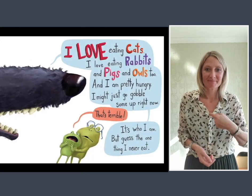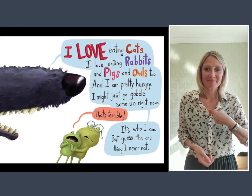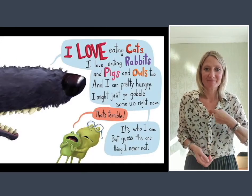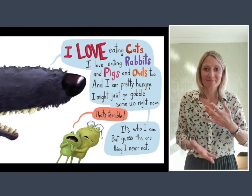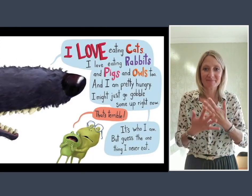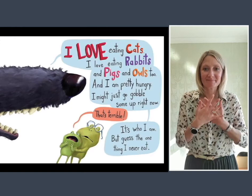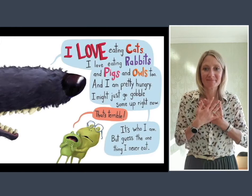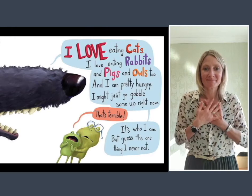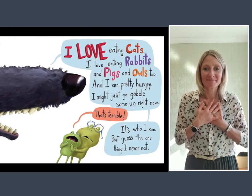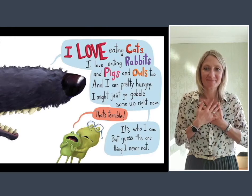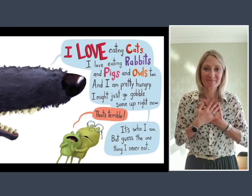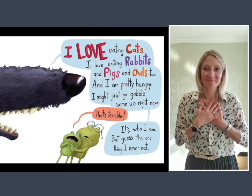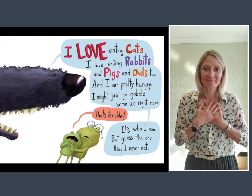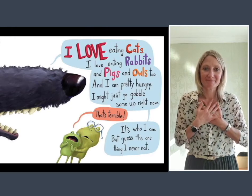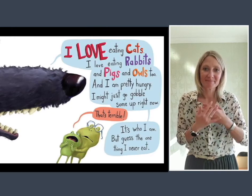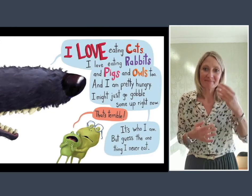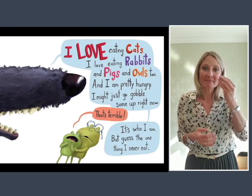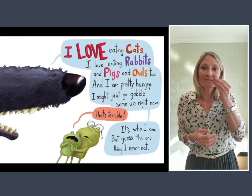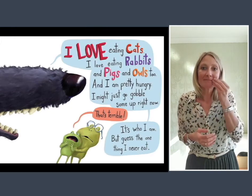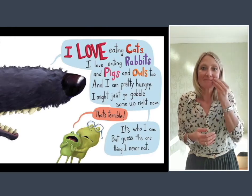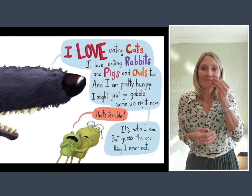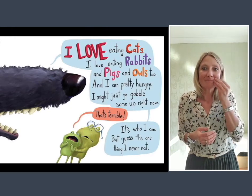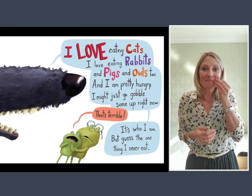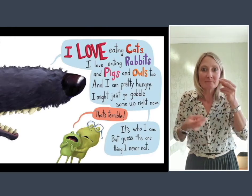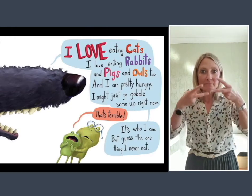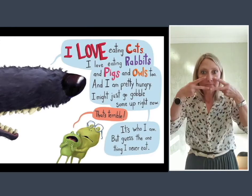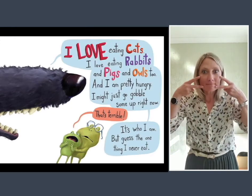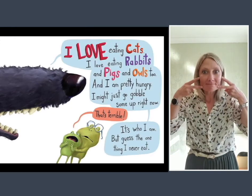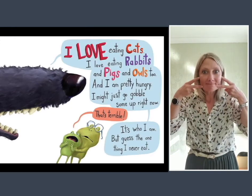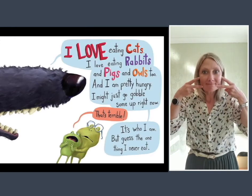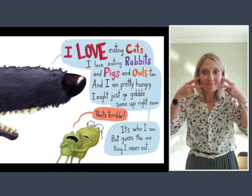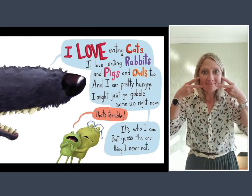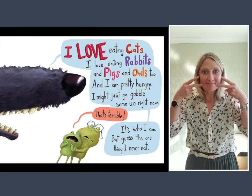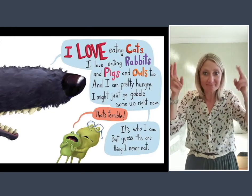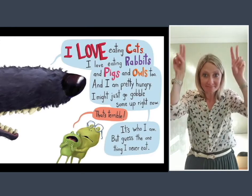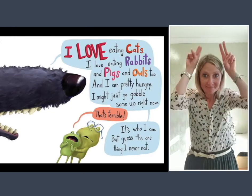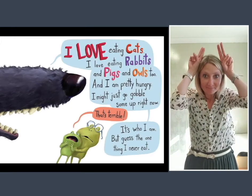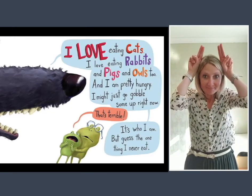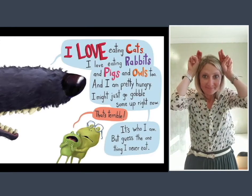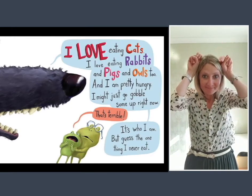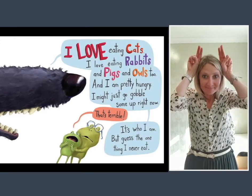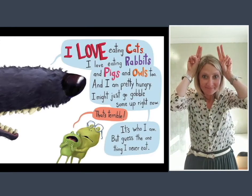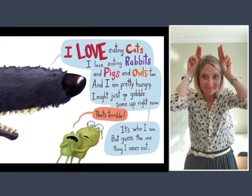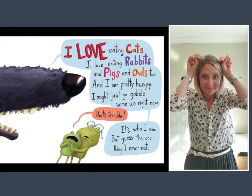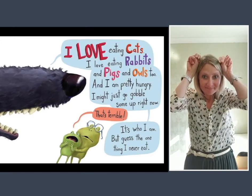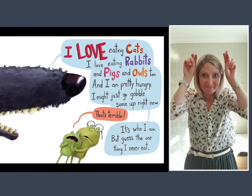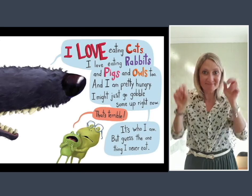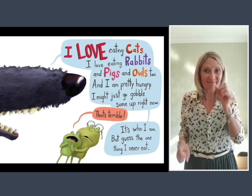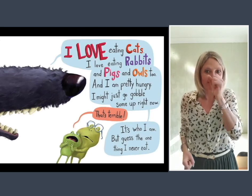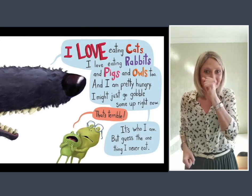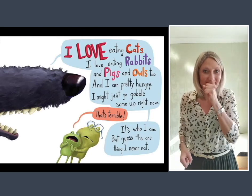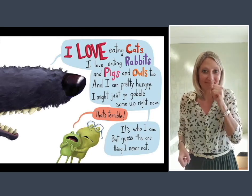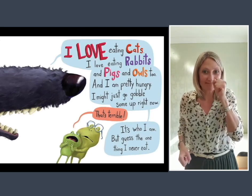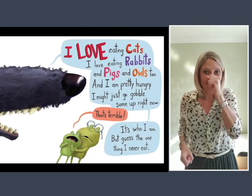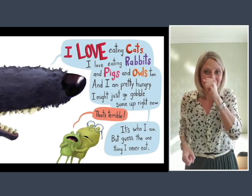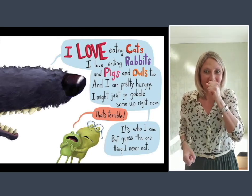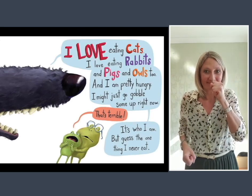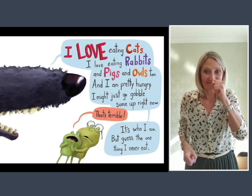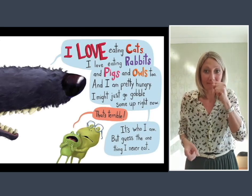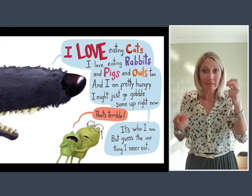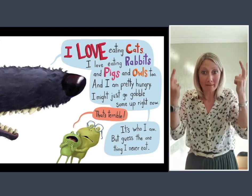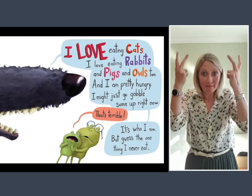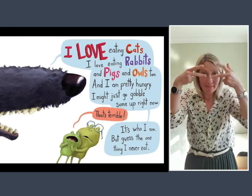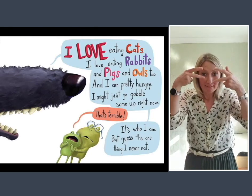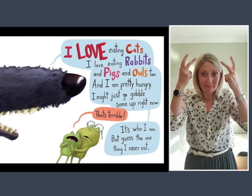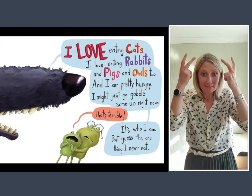I love eating cats. I love eating rabbits and pigs and